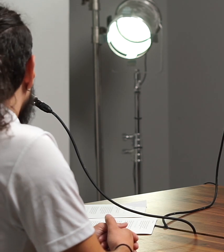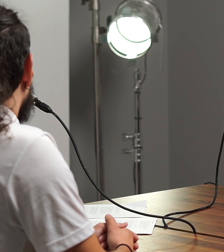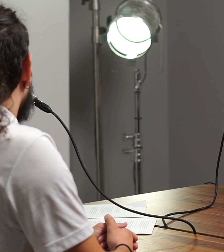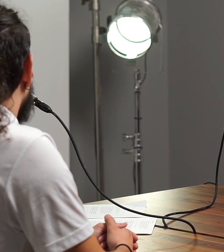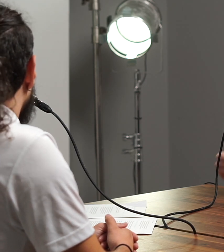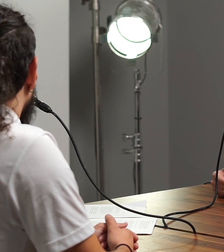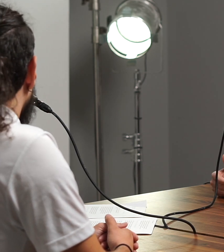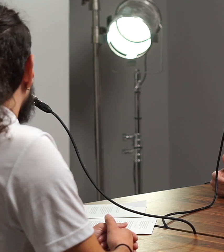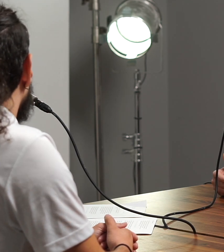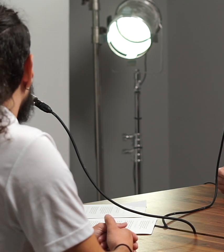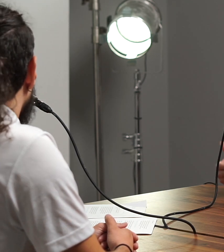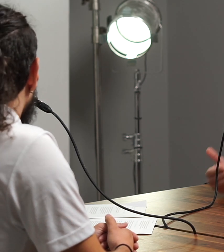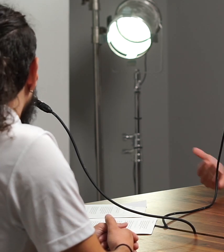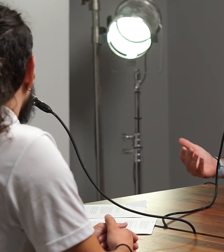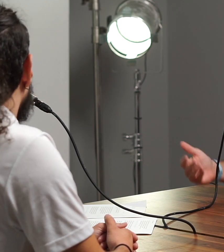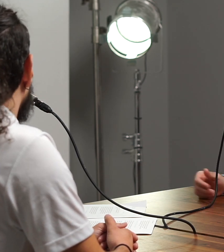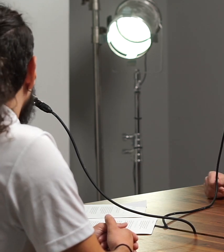can do with the knowledge we have